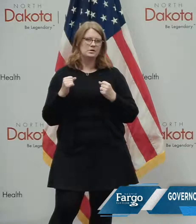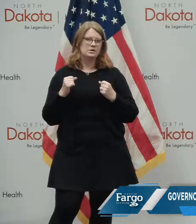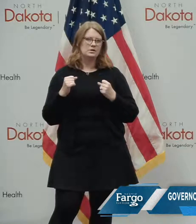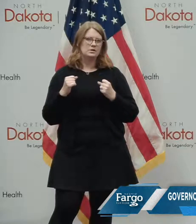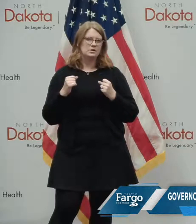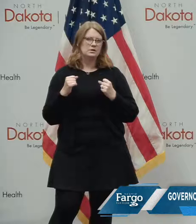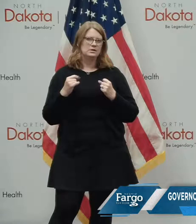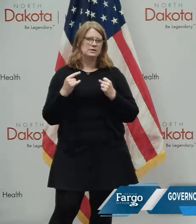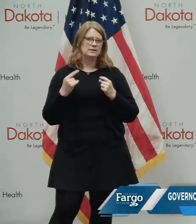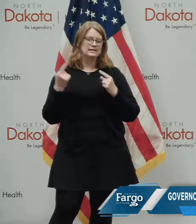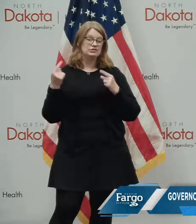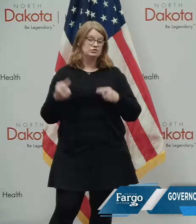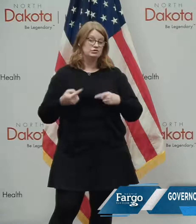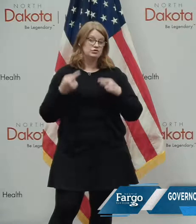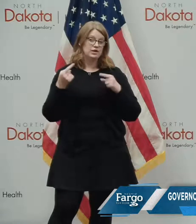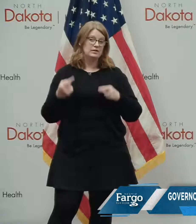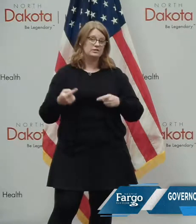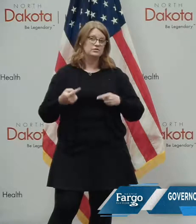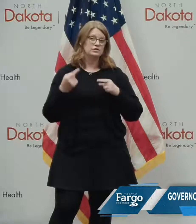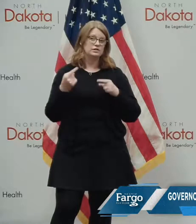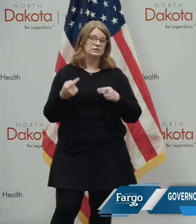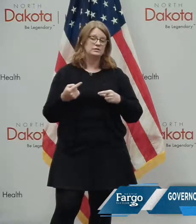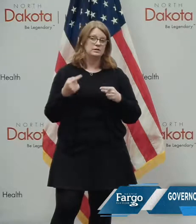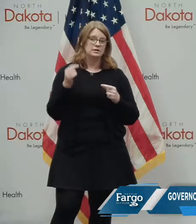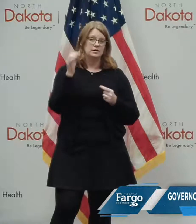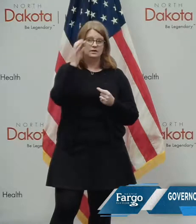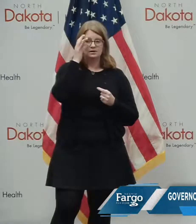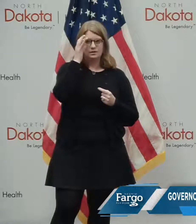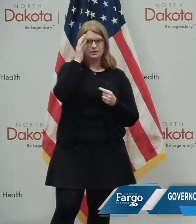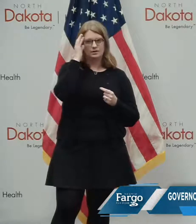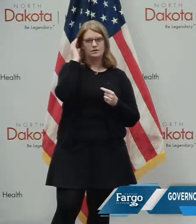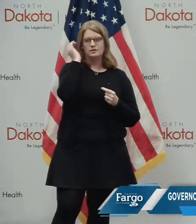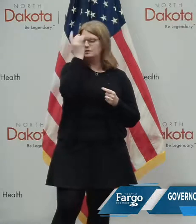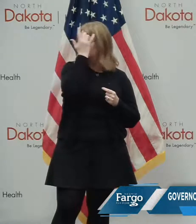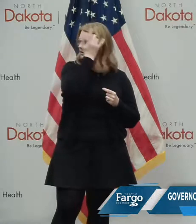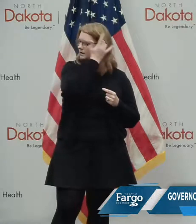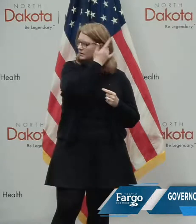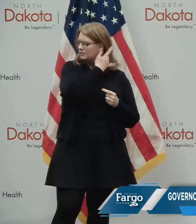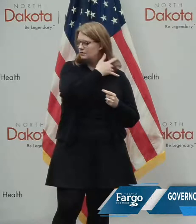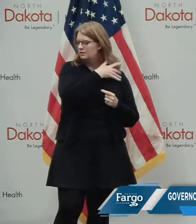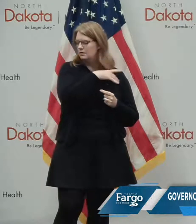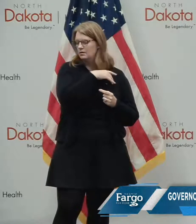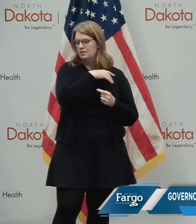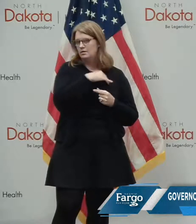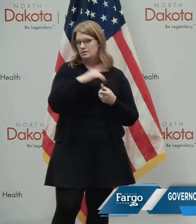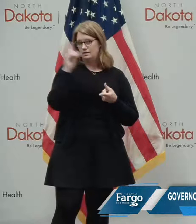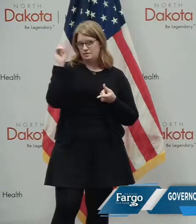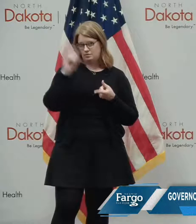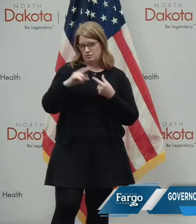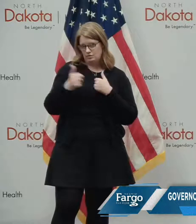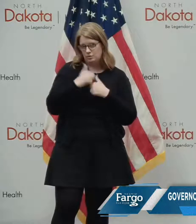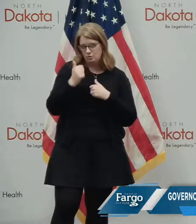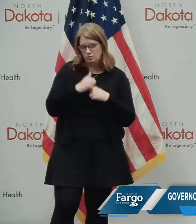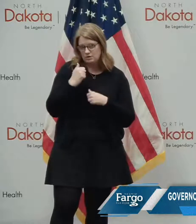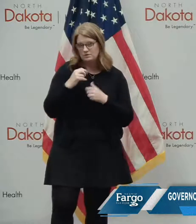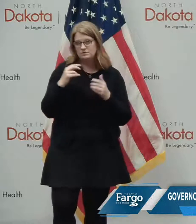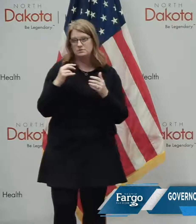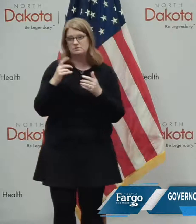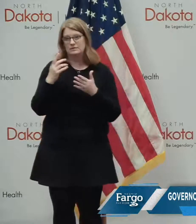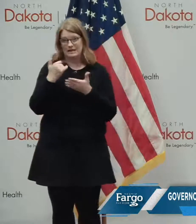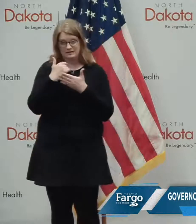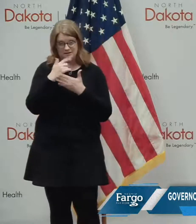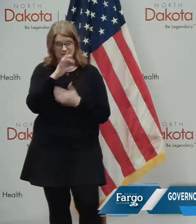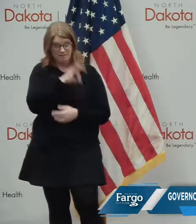challenge that's in front of us right now is the mitigation that we know works, which is wearing masks when you can't socially